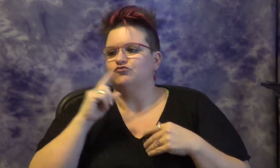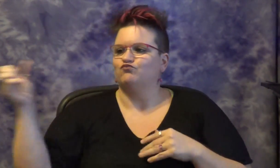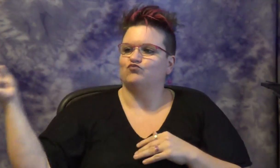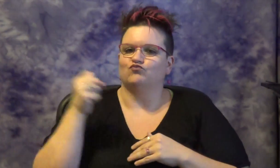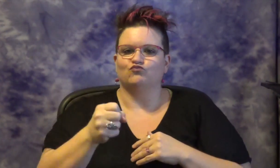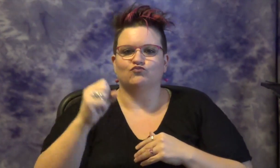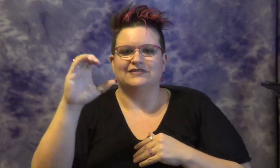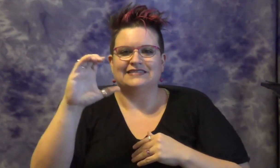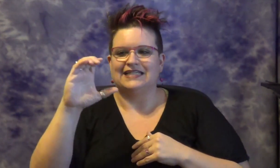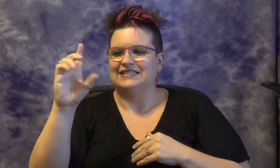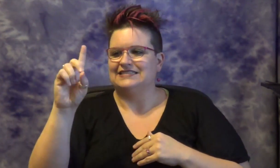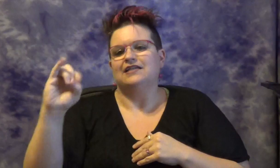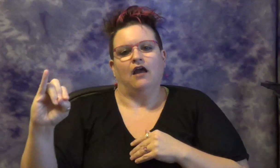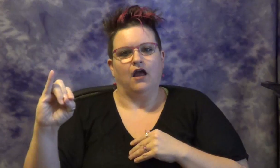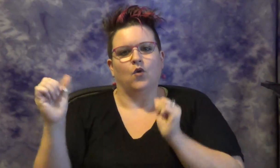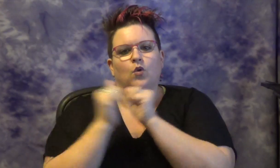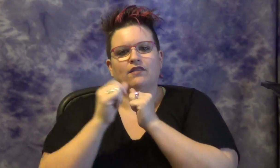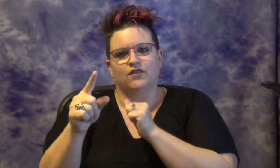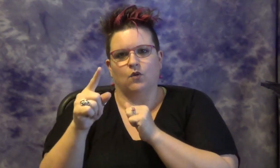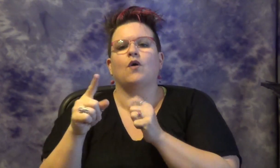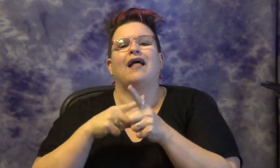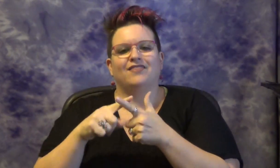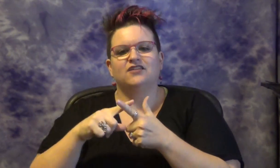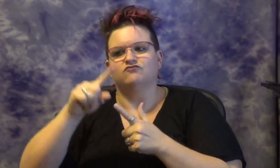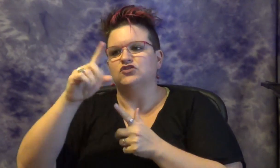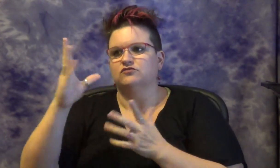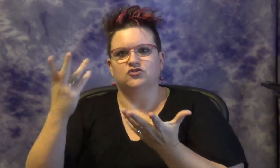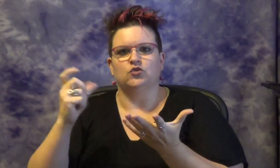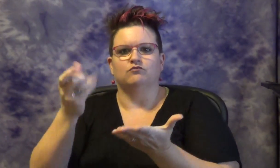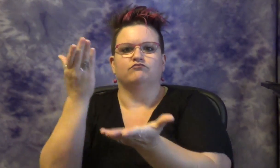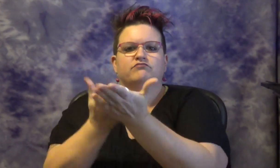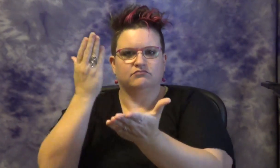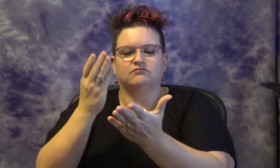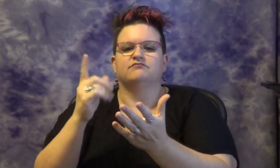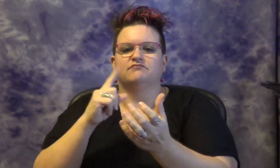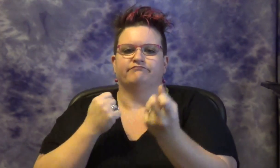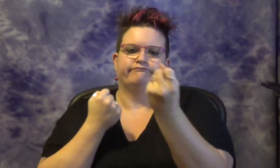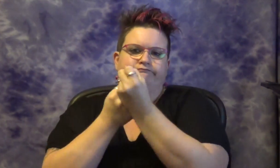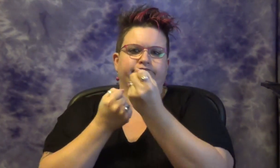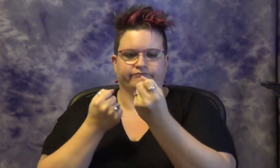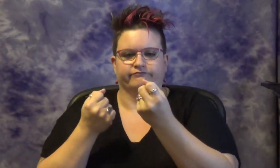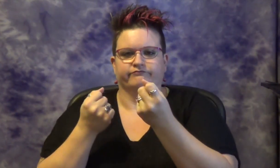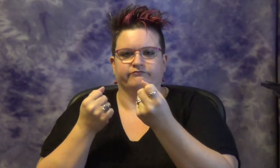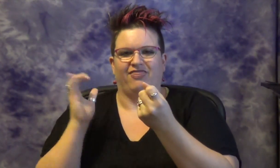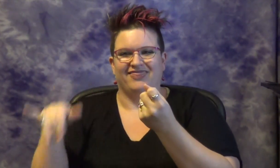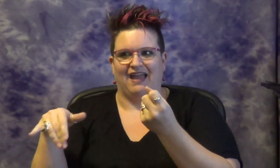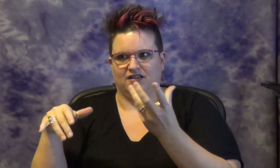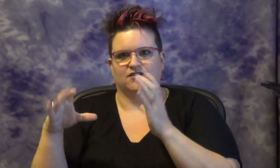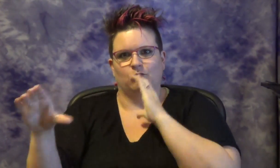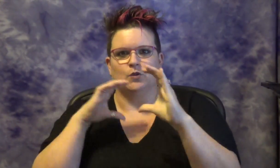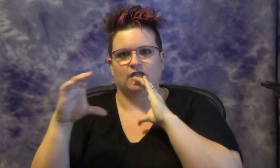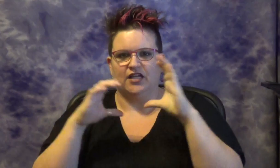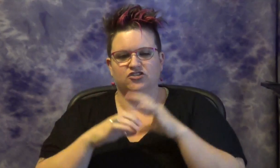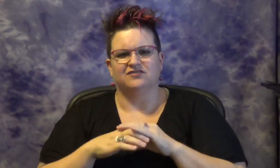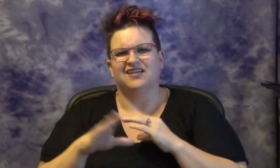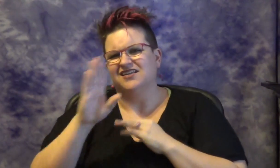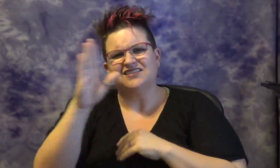consumer, please bring a deaf person like a CDI with you, a certified deaf interpreter, because they can definitely support